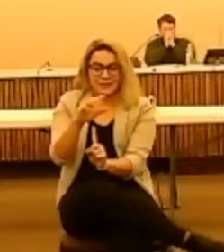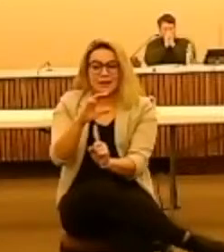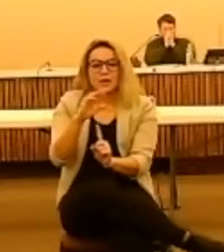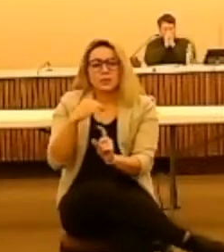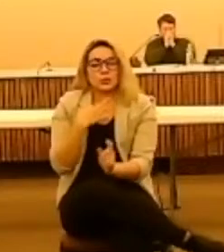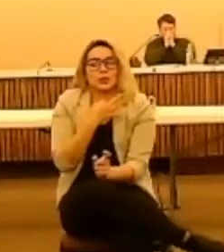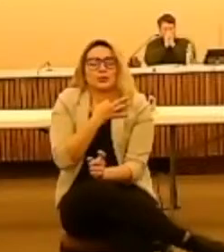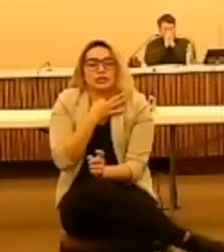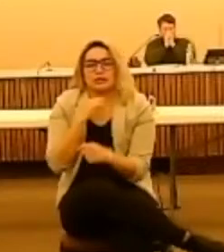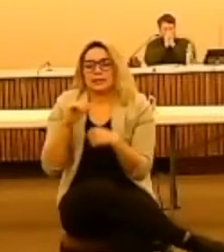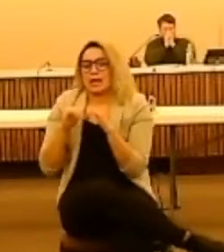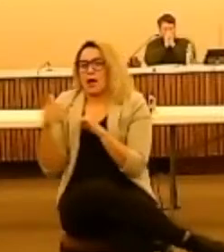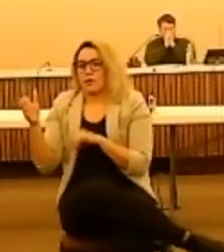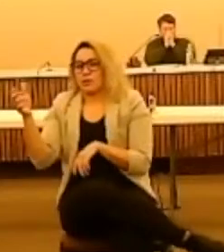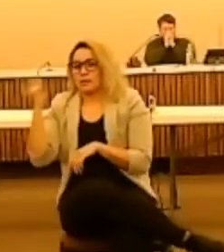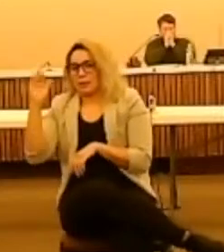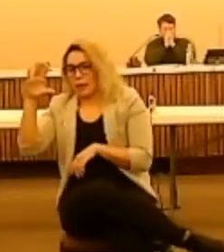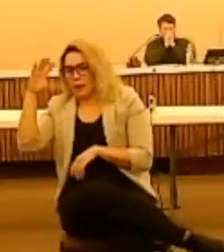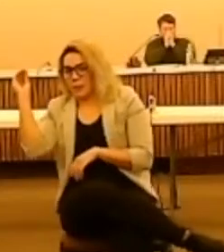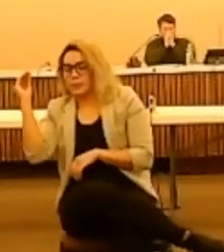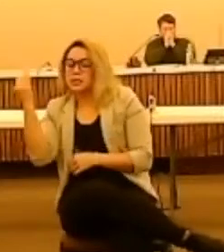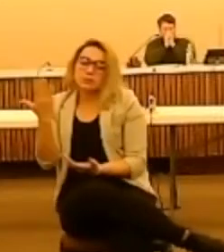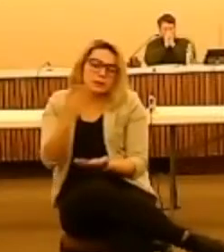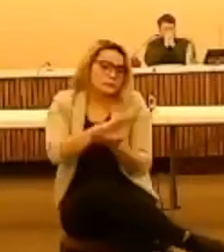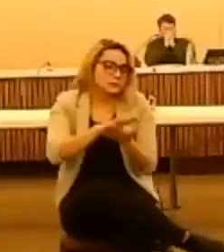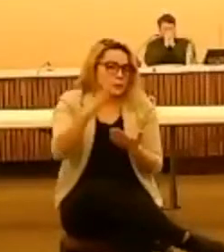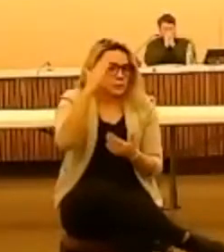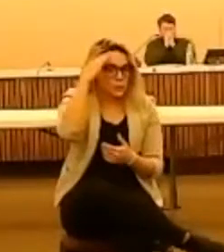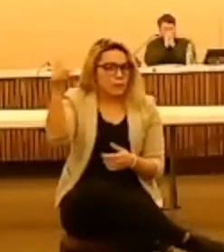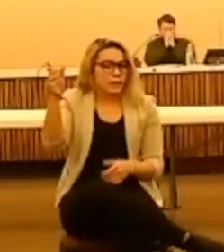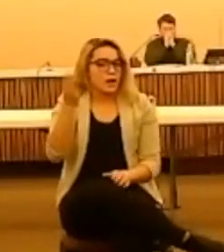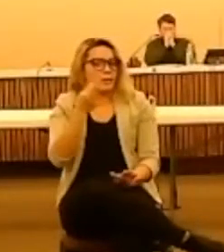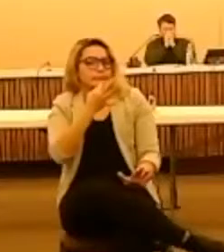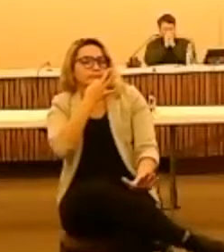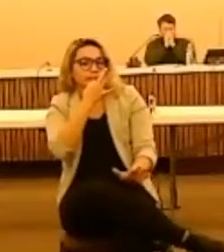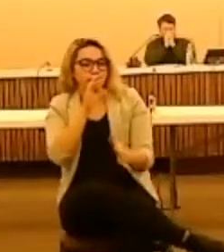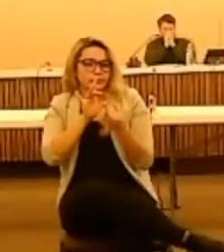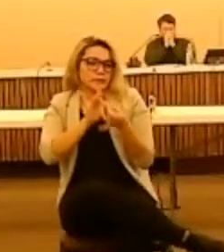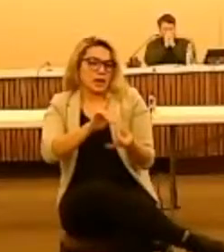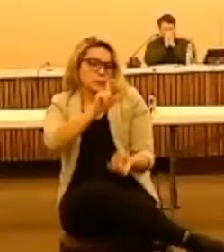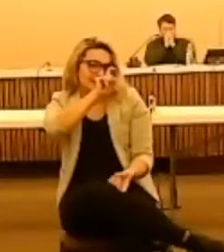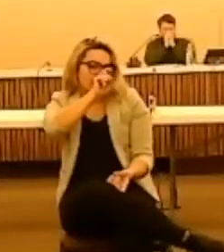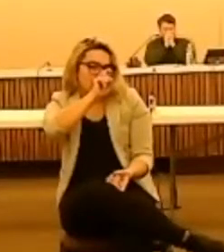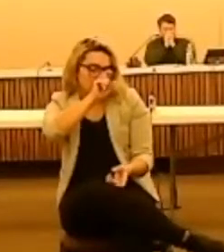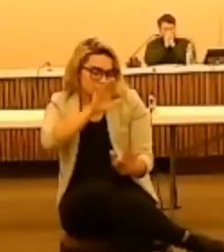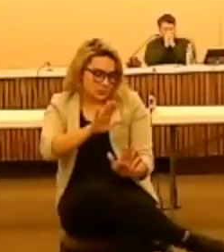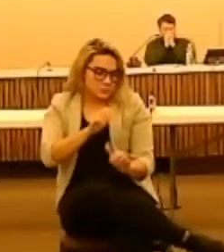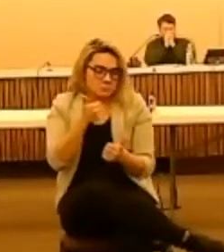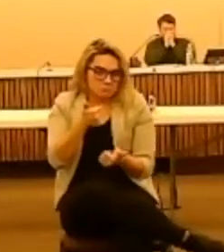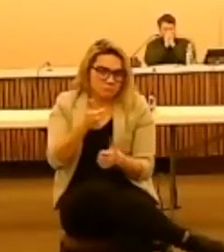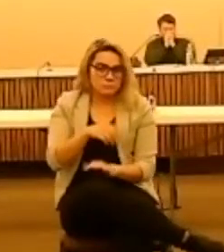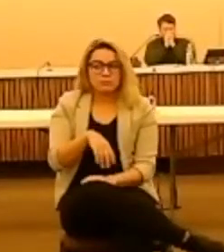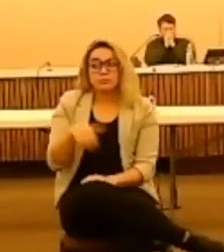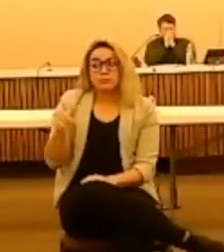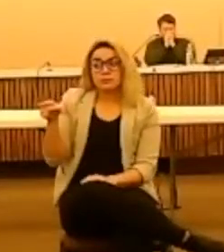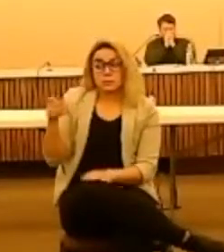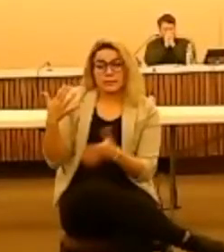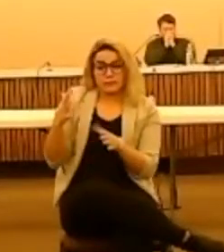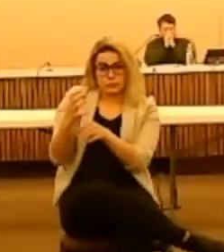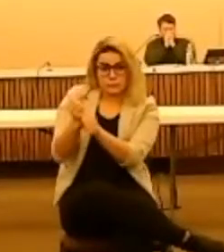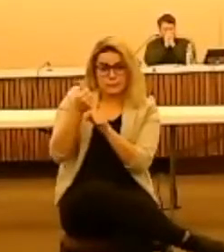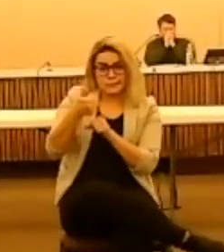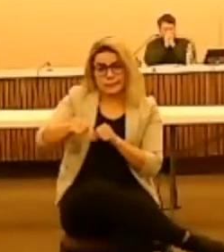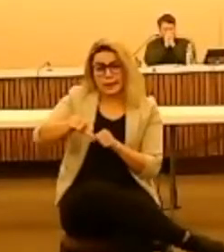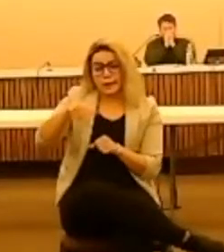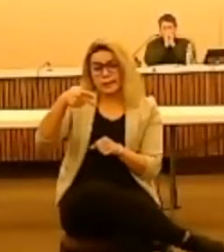is good to know that they have experience with eagles specifically. Have any permits been obtained from the DEC